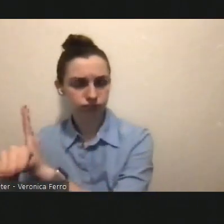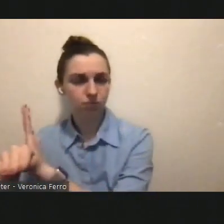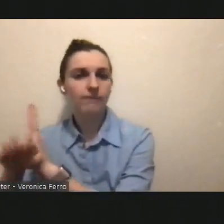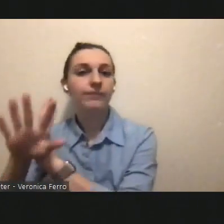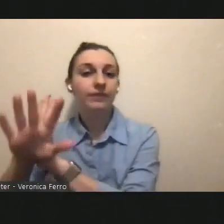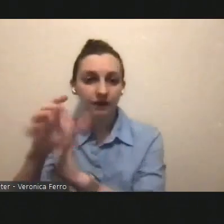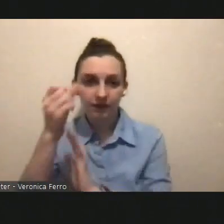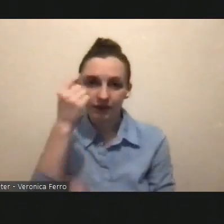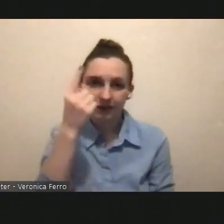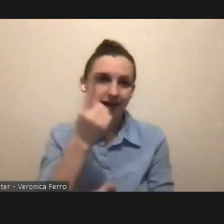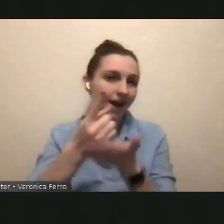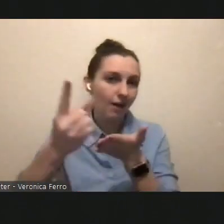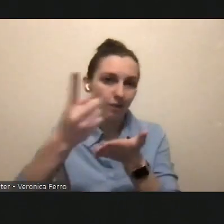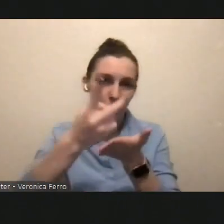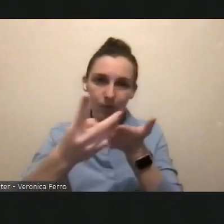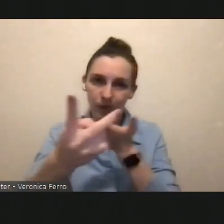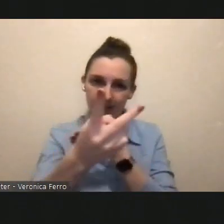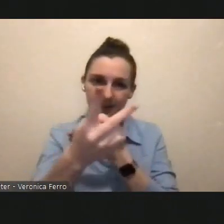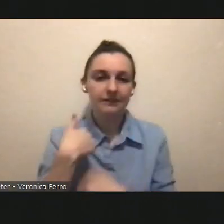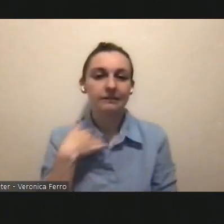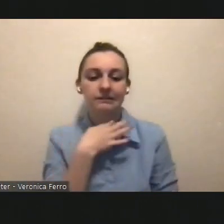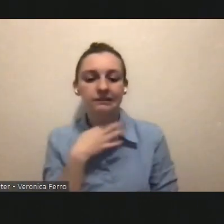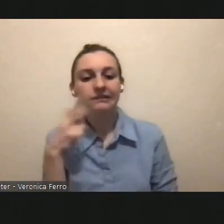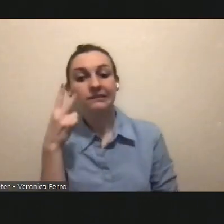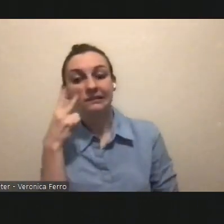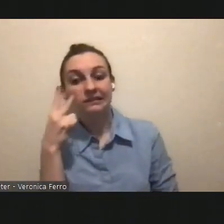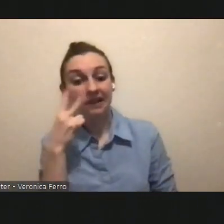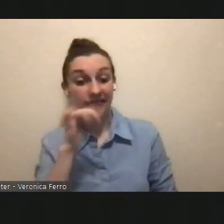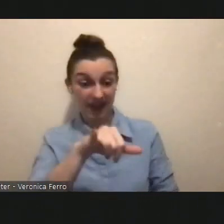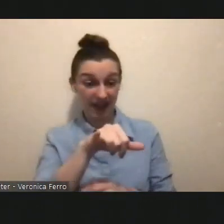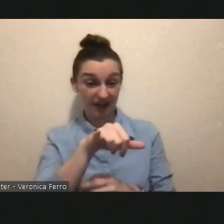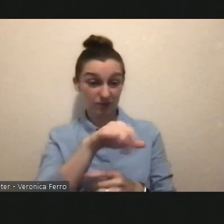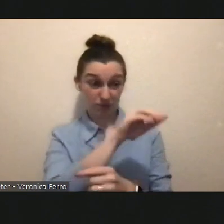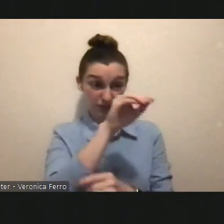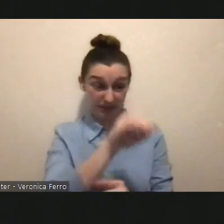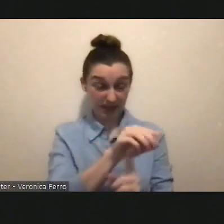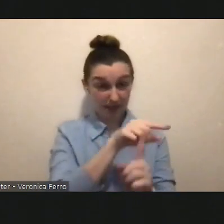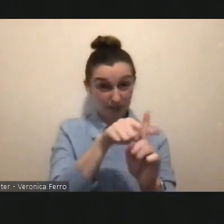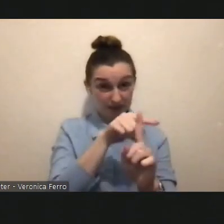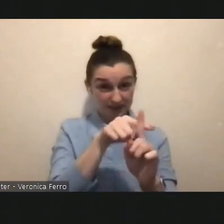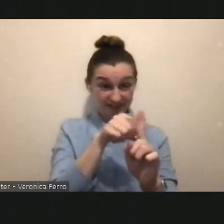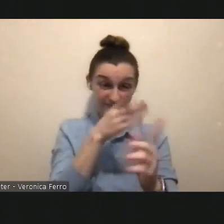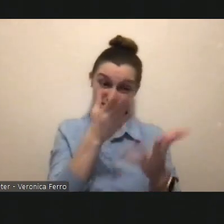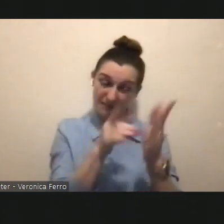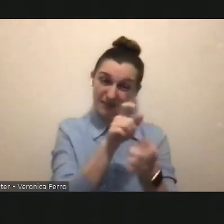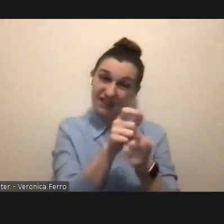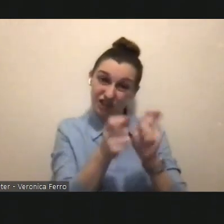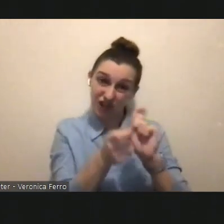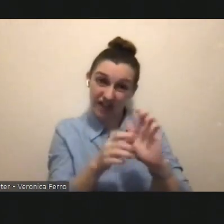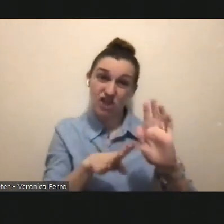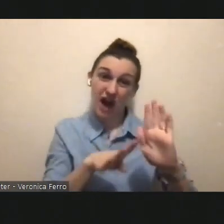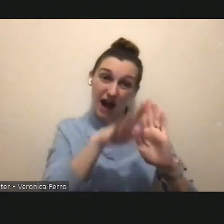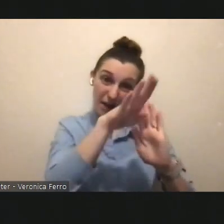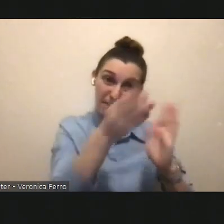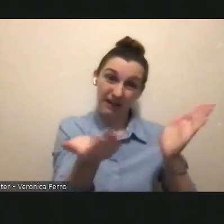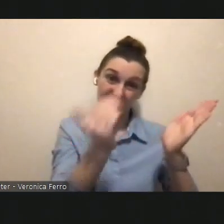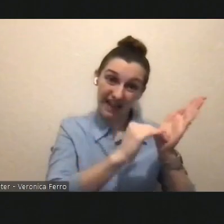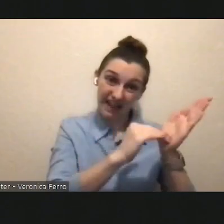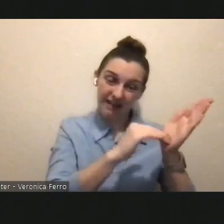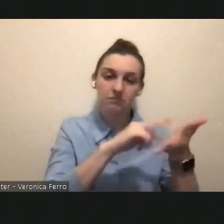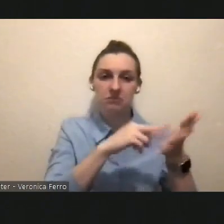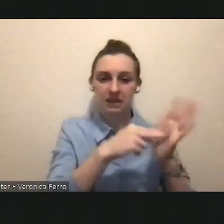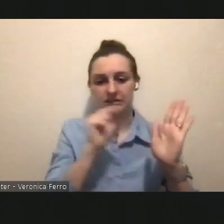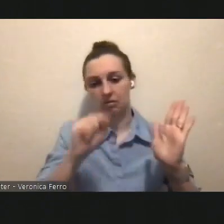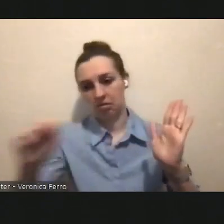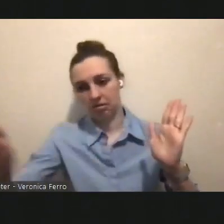that percent positivity trend change, and then potentially see that go up, and that our cases would follow after that. So we look at all